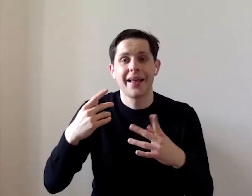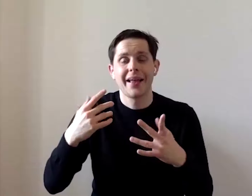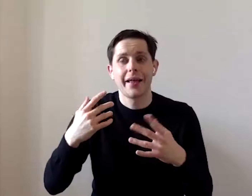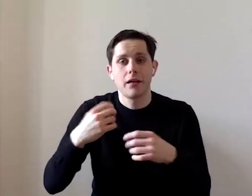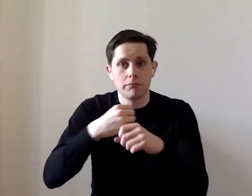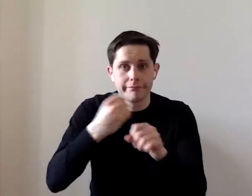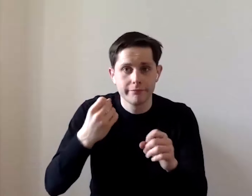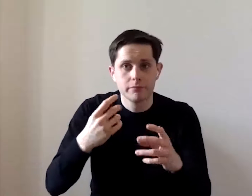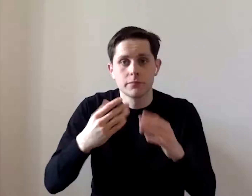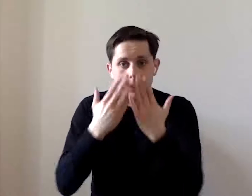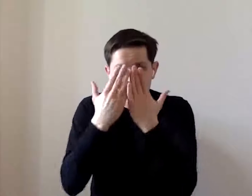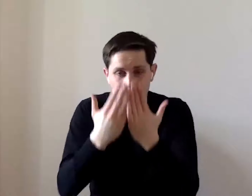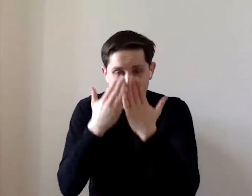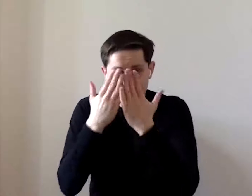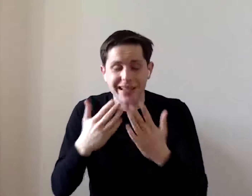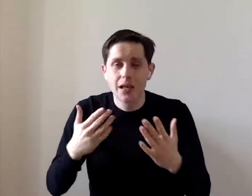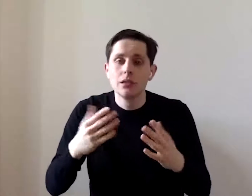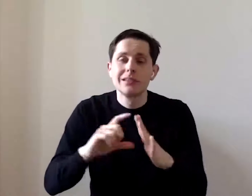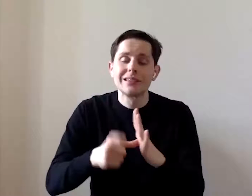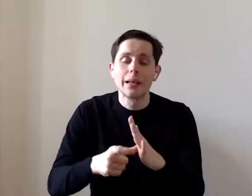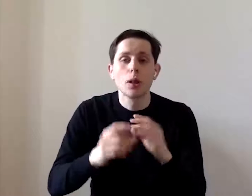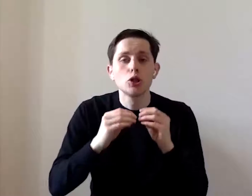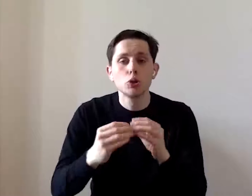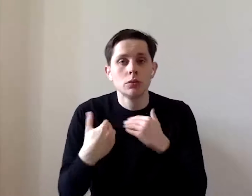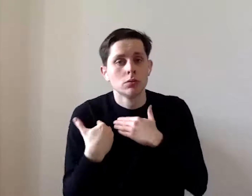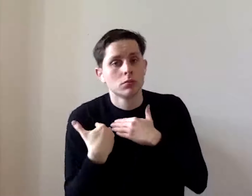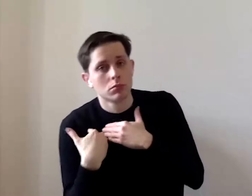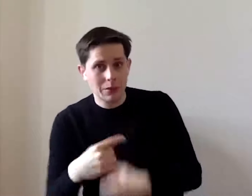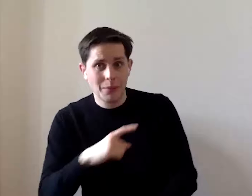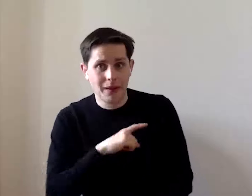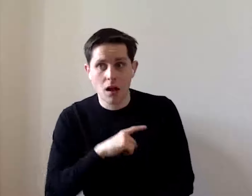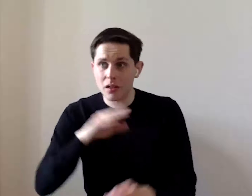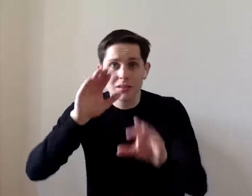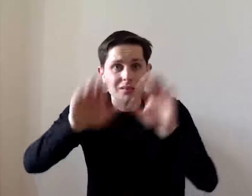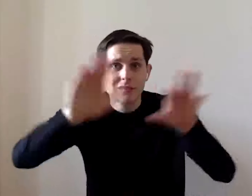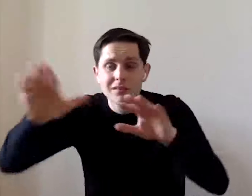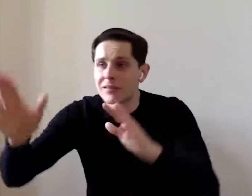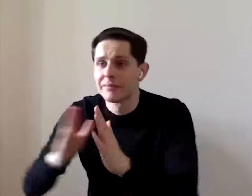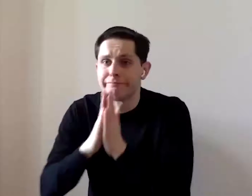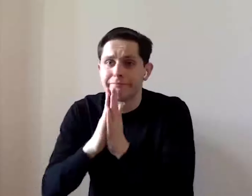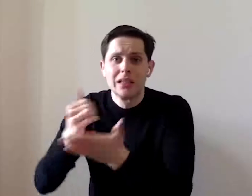work that can be required by disabled students just to get support in universities in the first